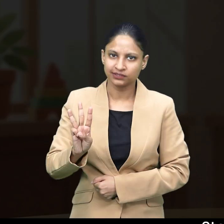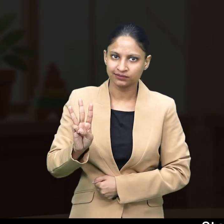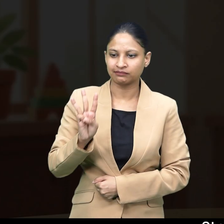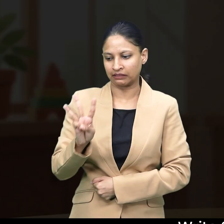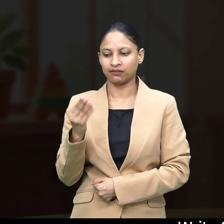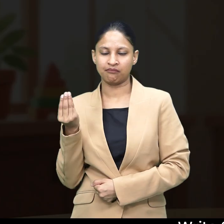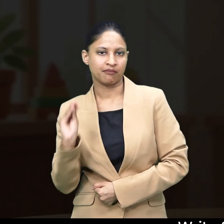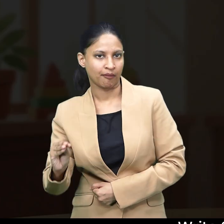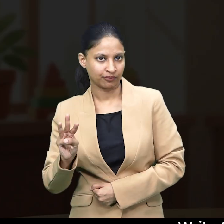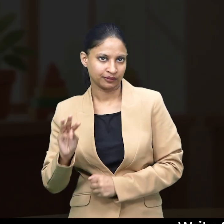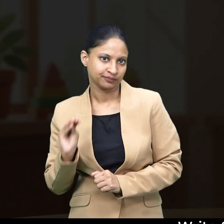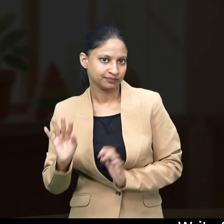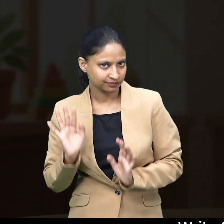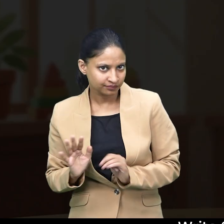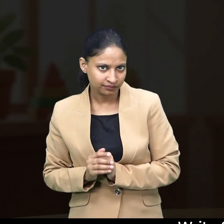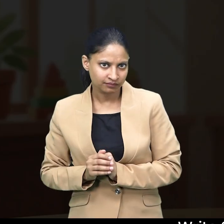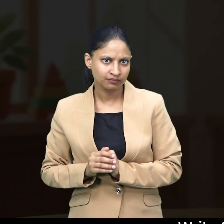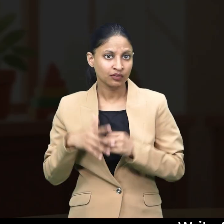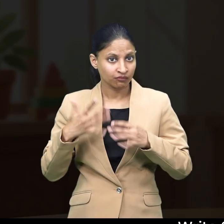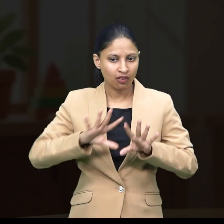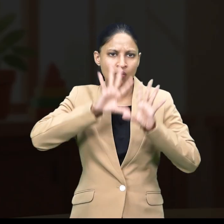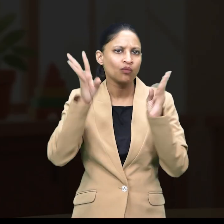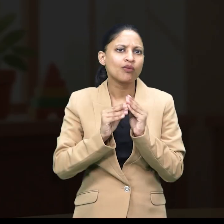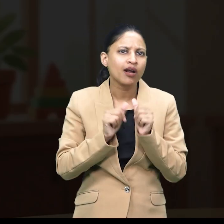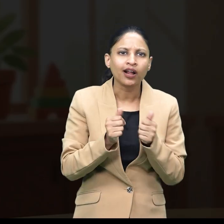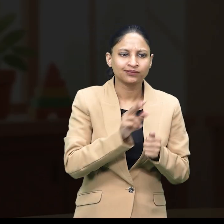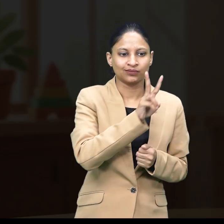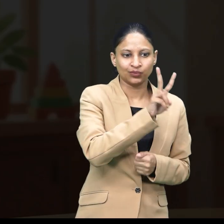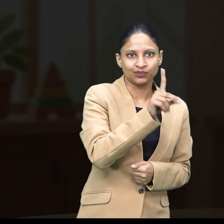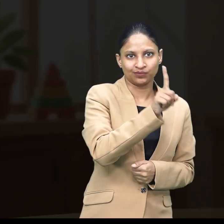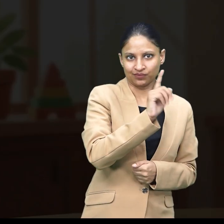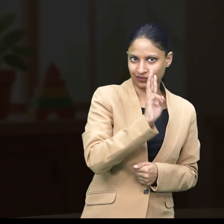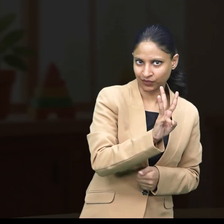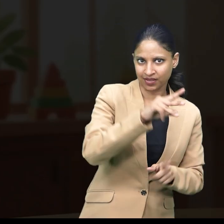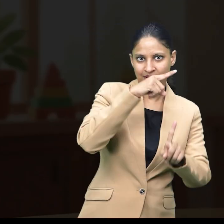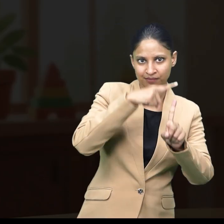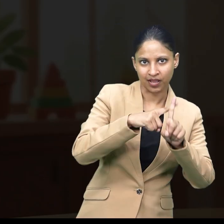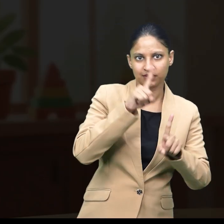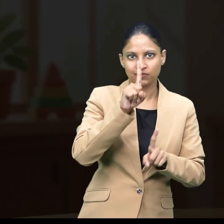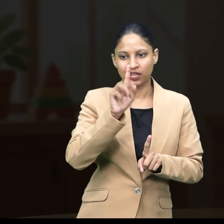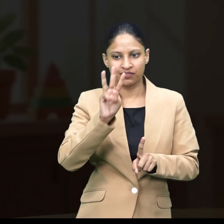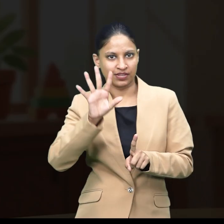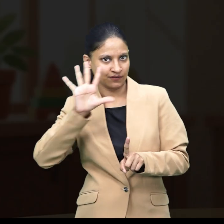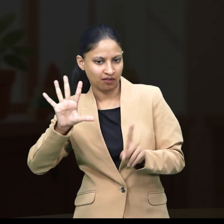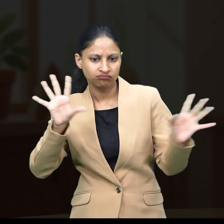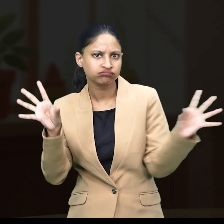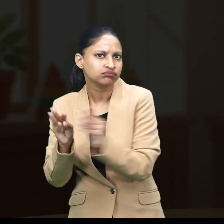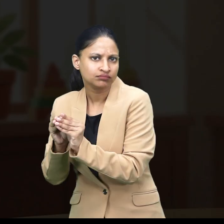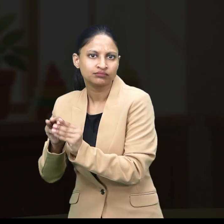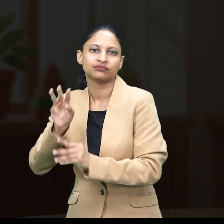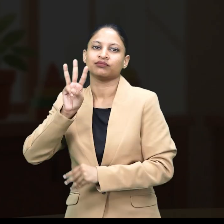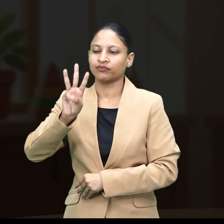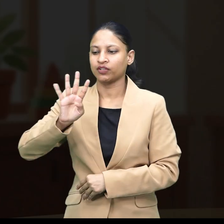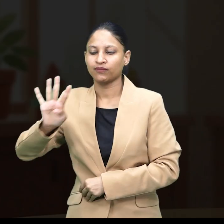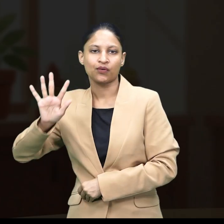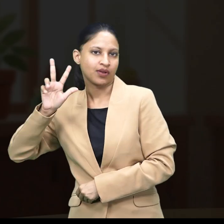3. Write 3 in the hundreds column. So, 213 plus 135 is